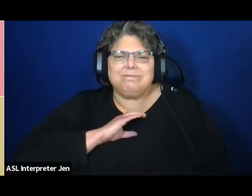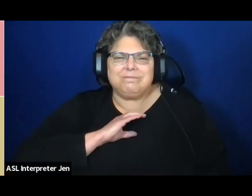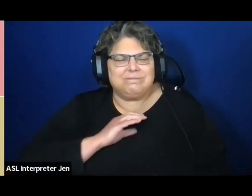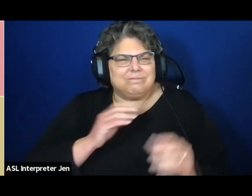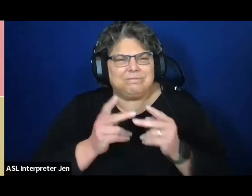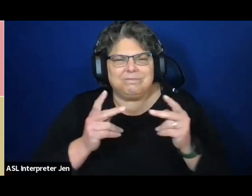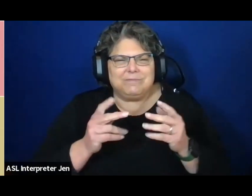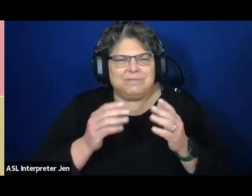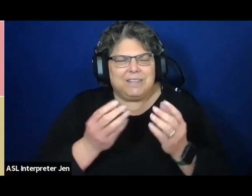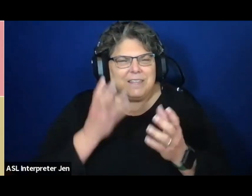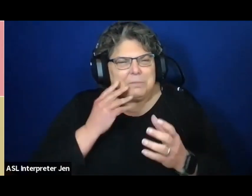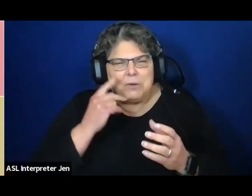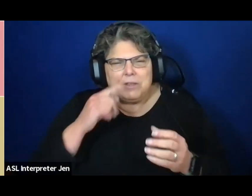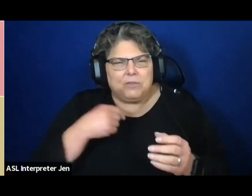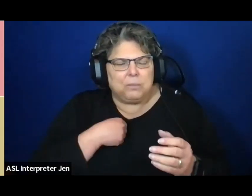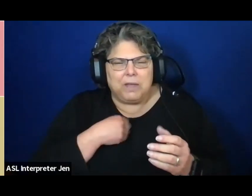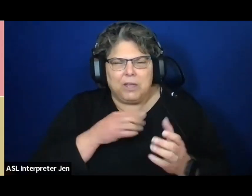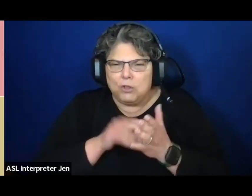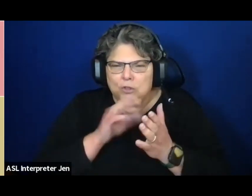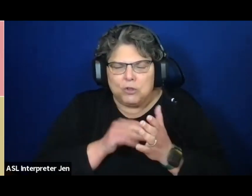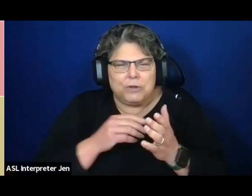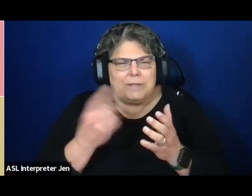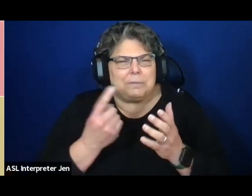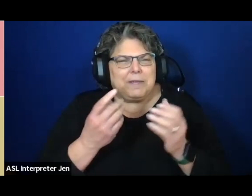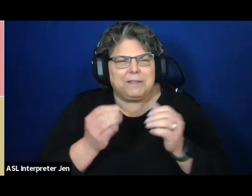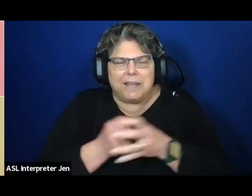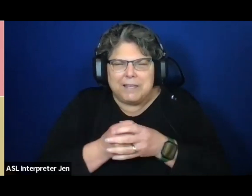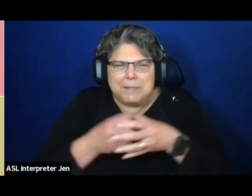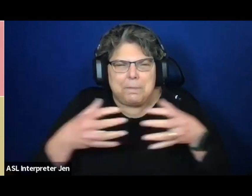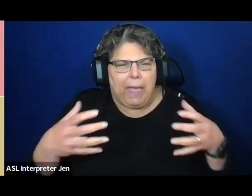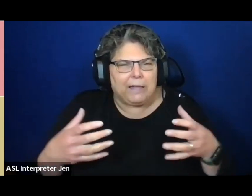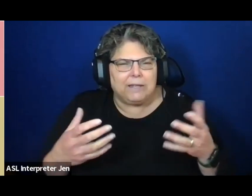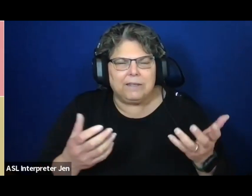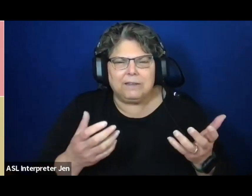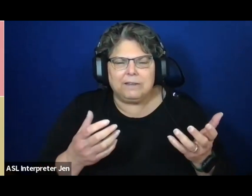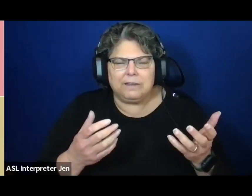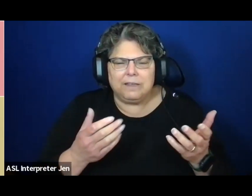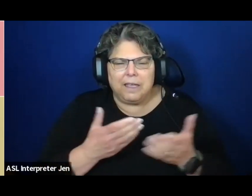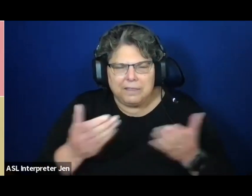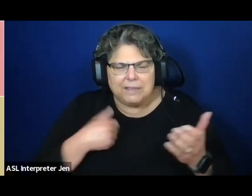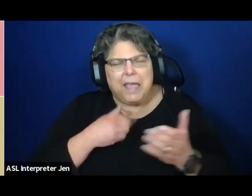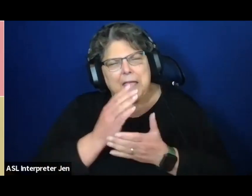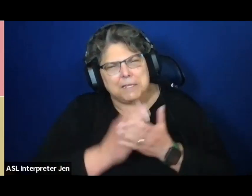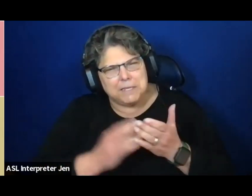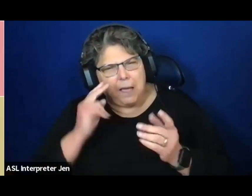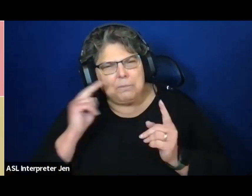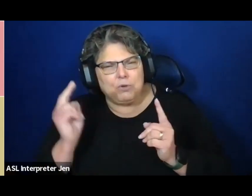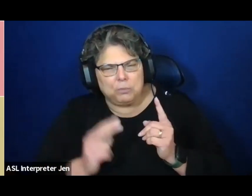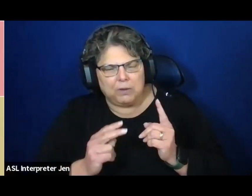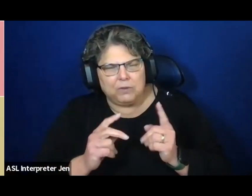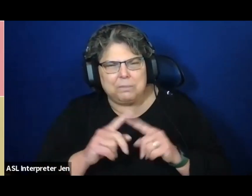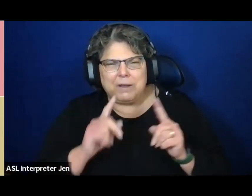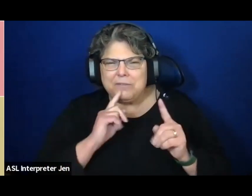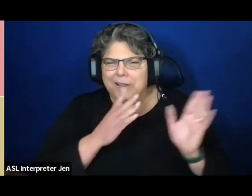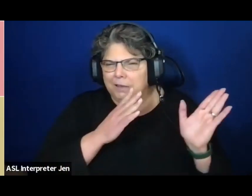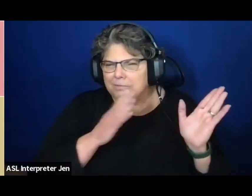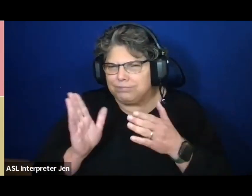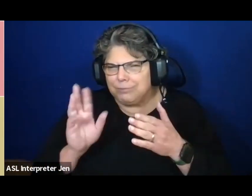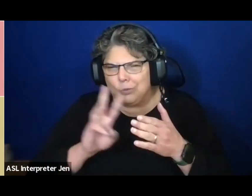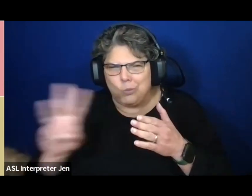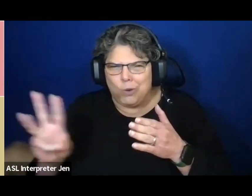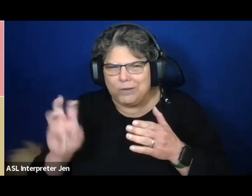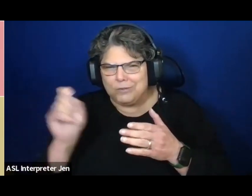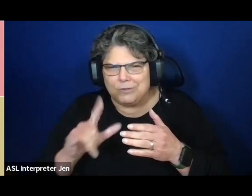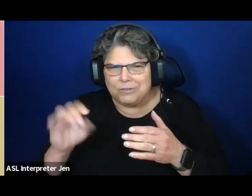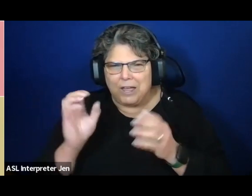just learning someone, expanding, and things that I had a different perspective about it are actually skewed towards the West too much and not recognizing